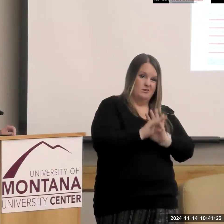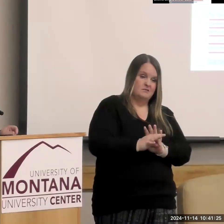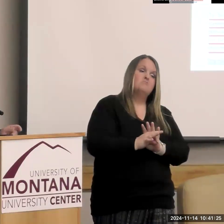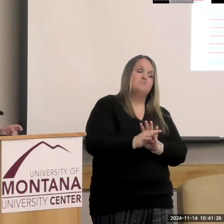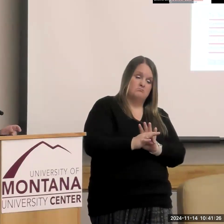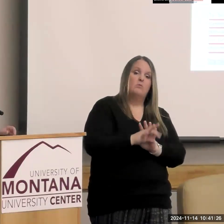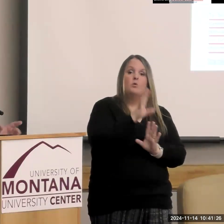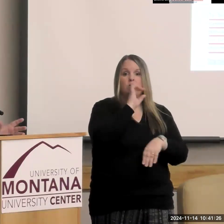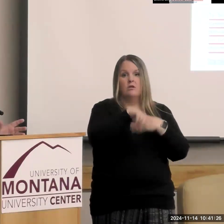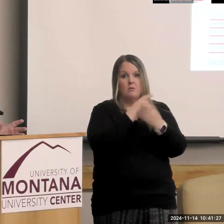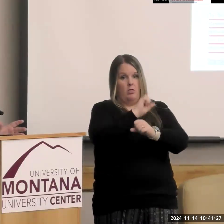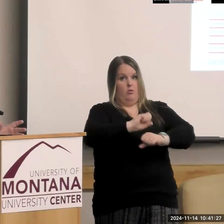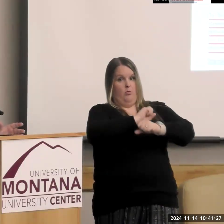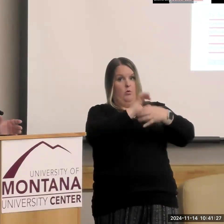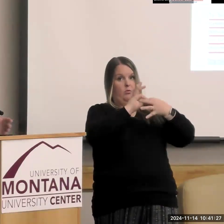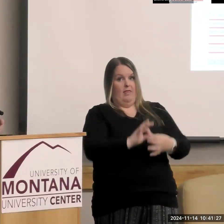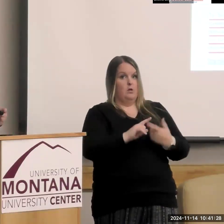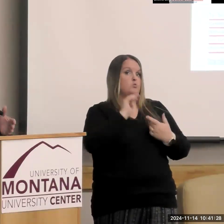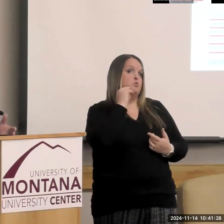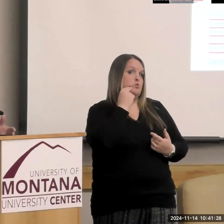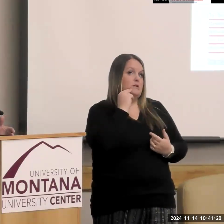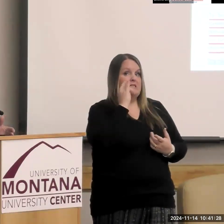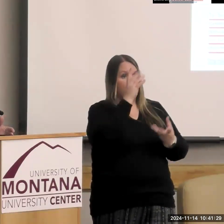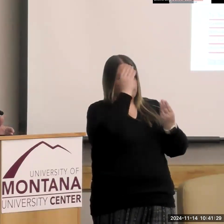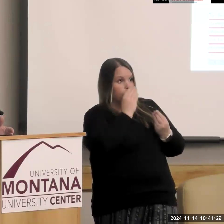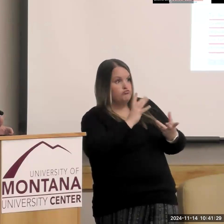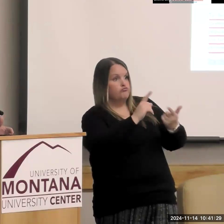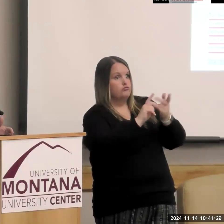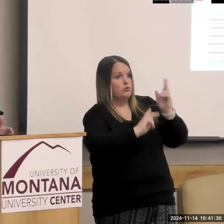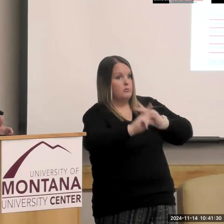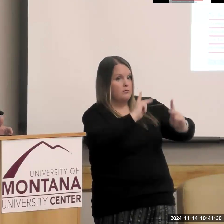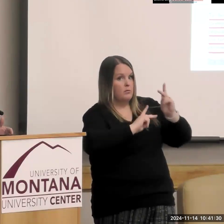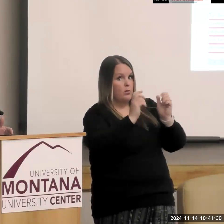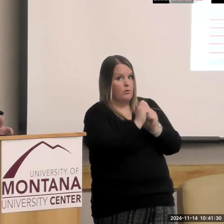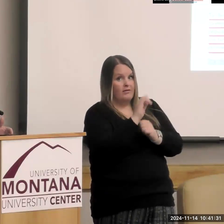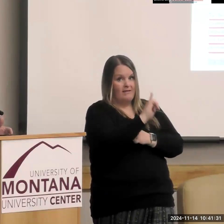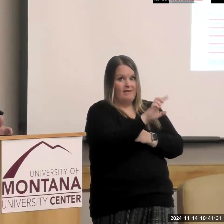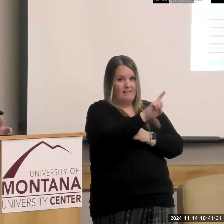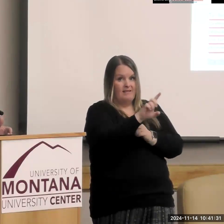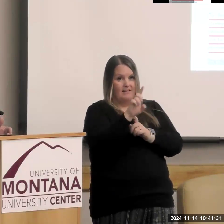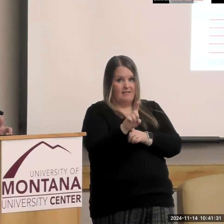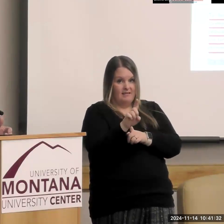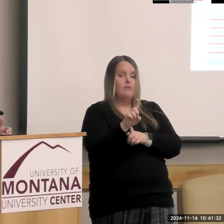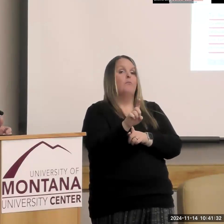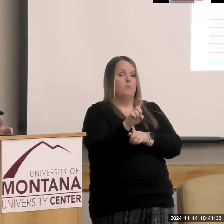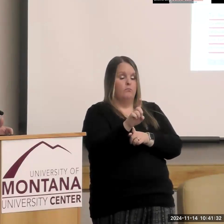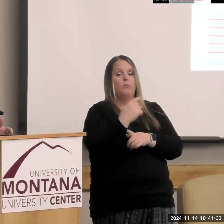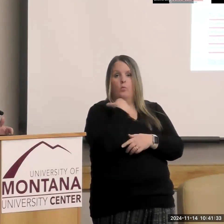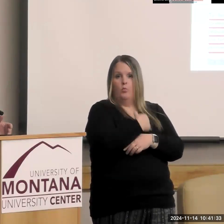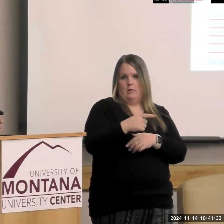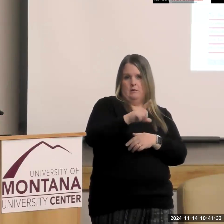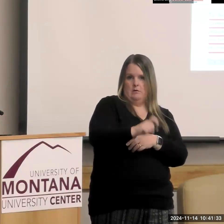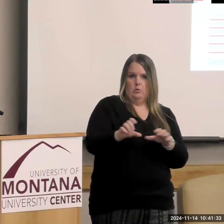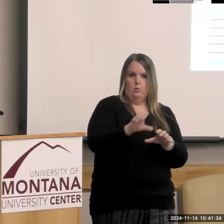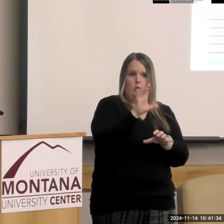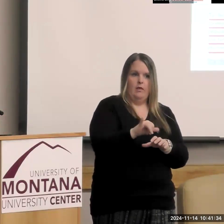work that's being done in nutrition, if we're communicating to a population with intellectual and developmental disabilities, we need to do that. I